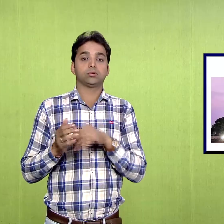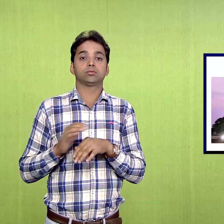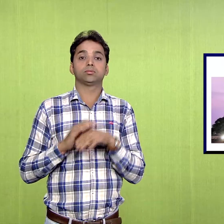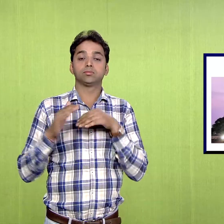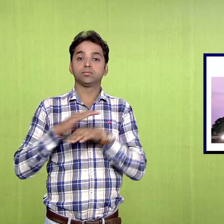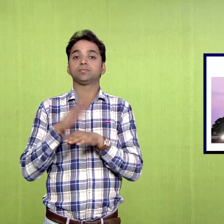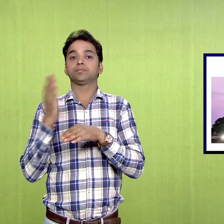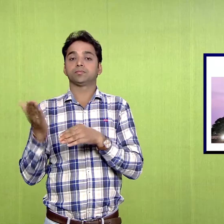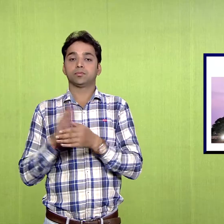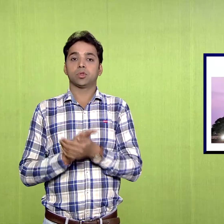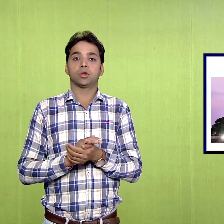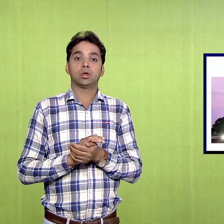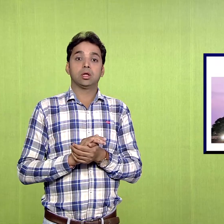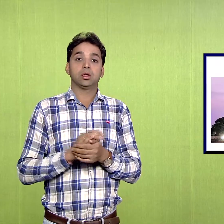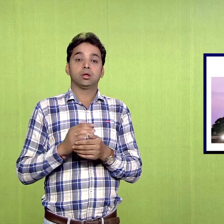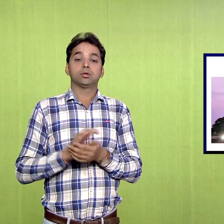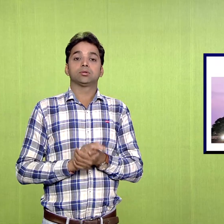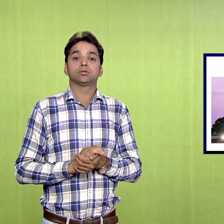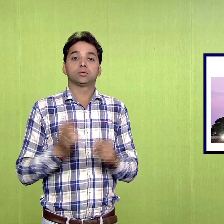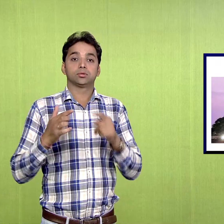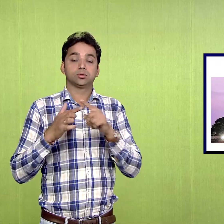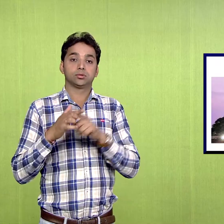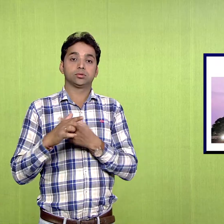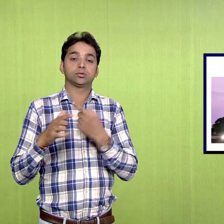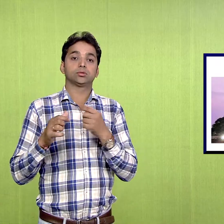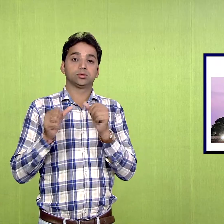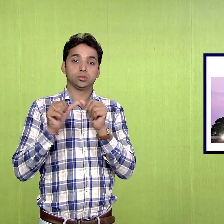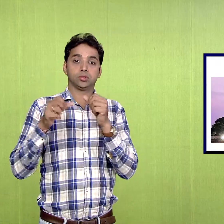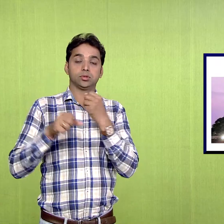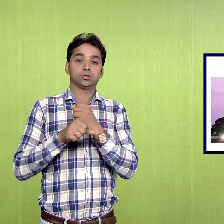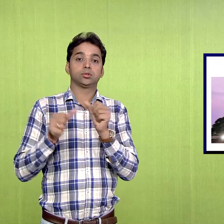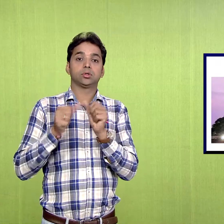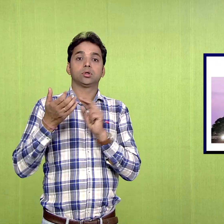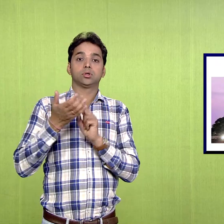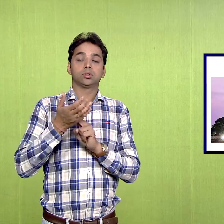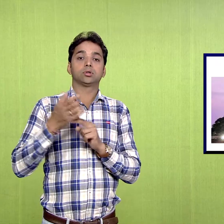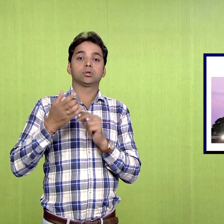and the Jagannath temple at Puri.